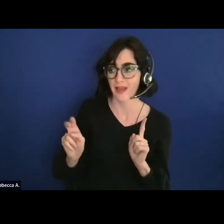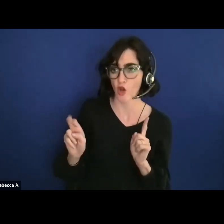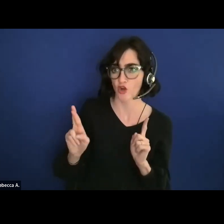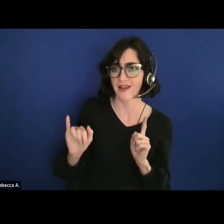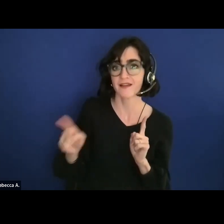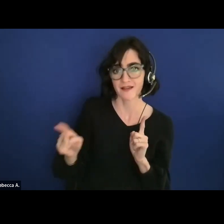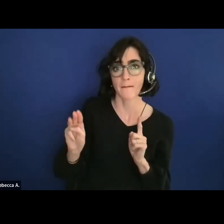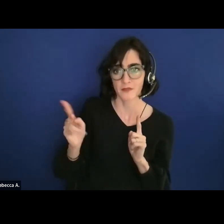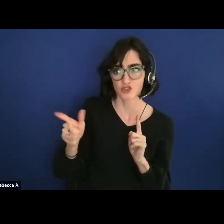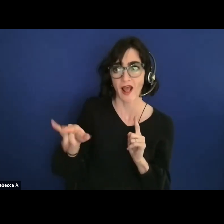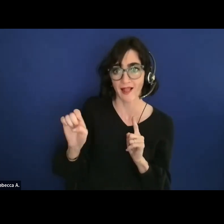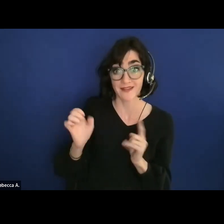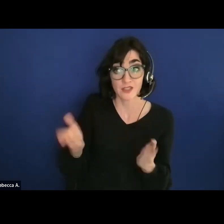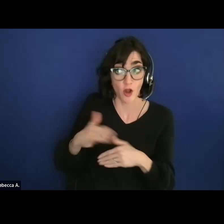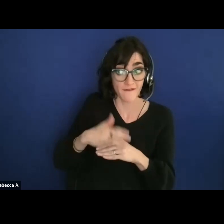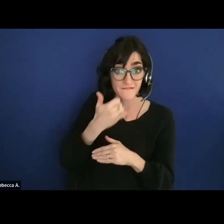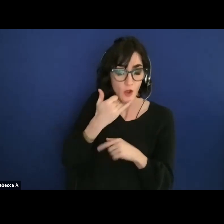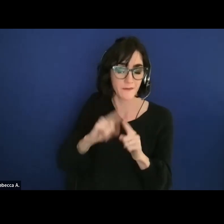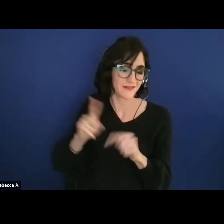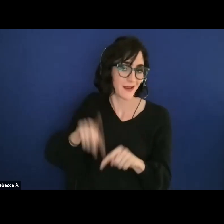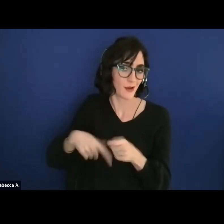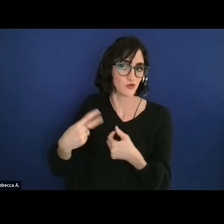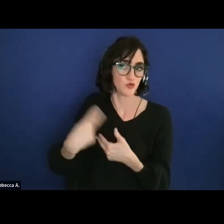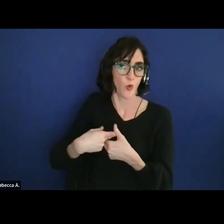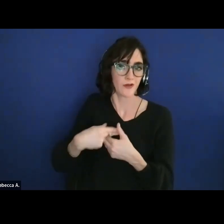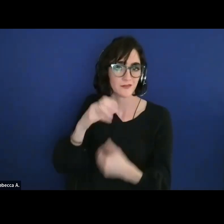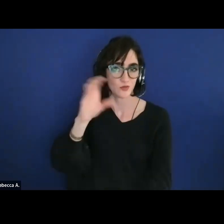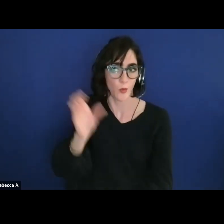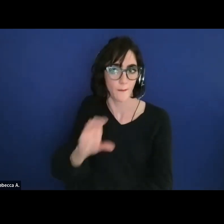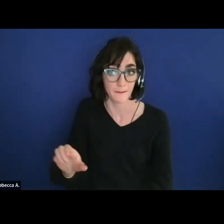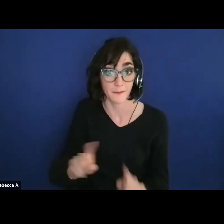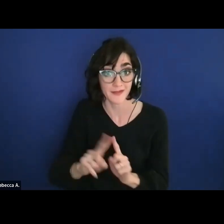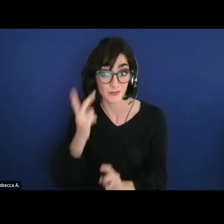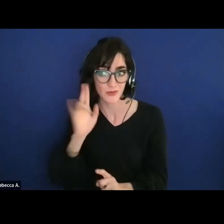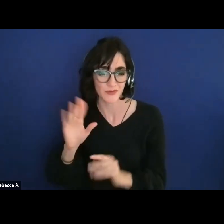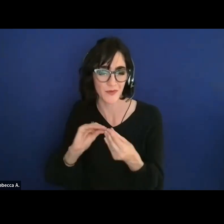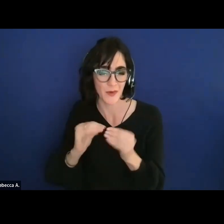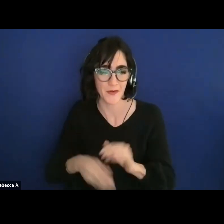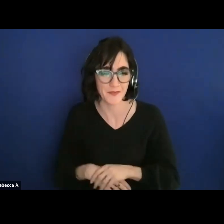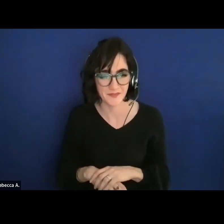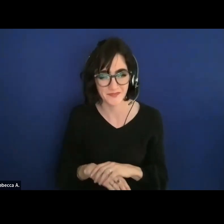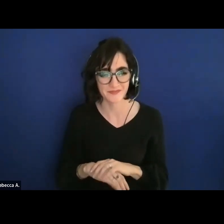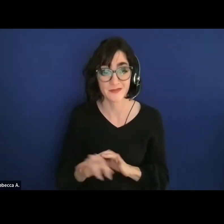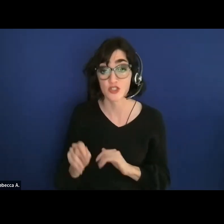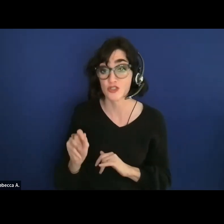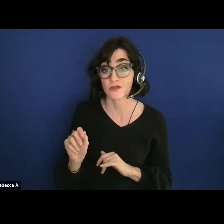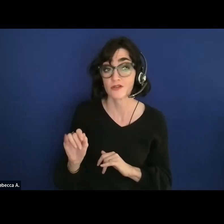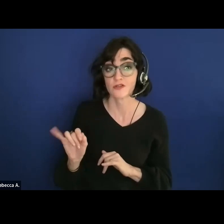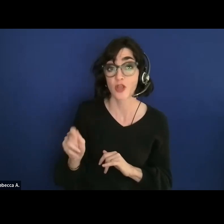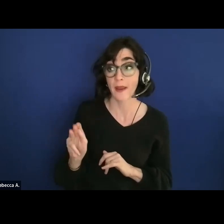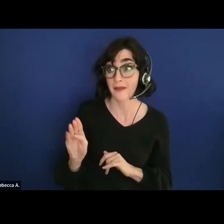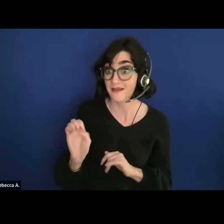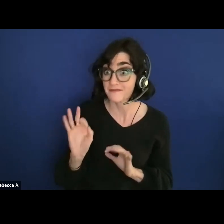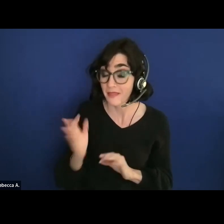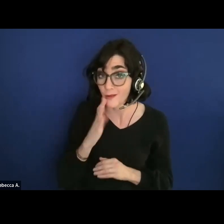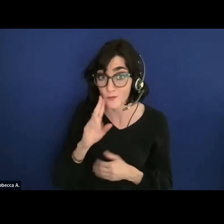So great. Okay, thank you. We'll see her number, I think. All right, thanks, Michelle, for being on the call. So why don't we open